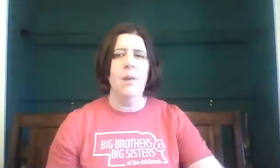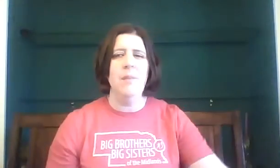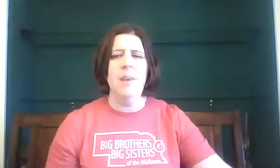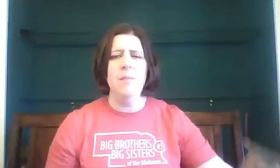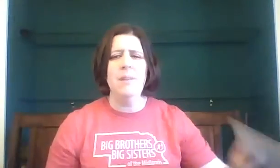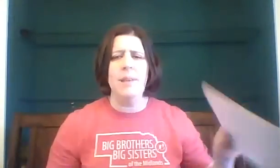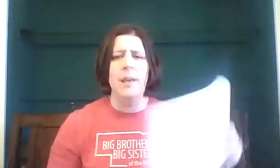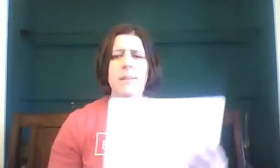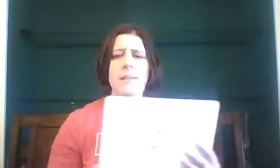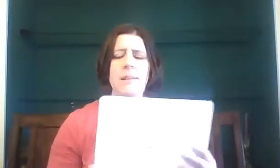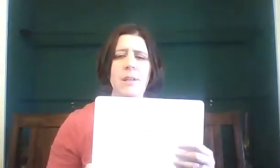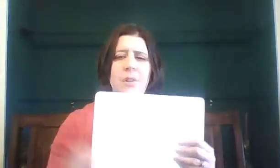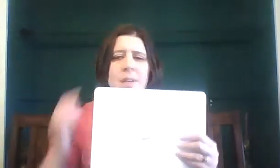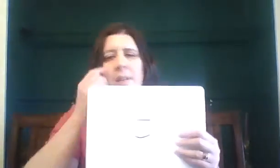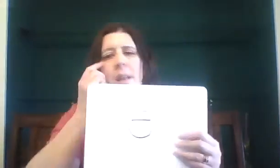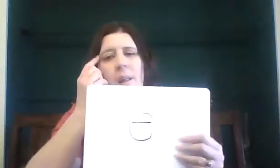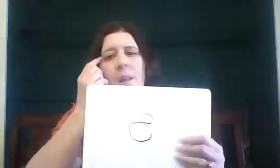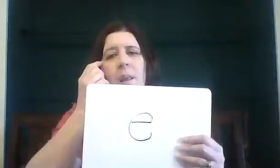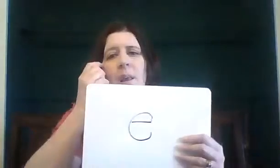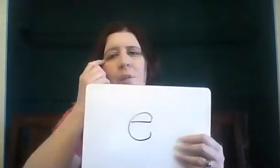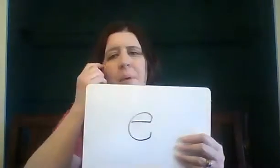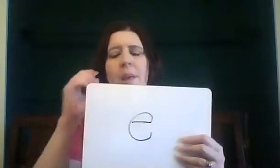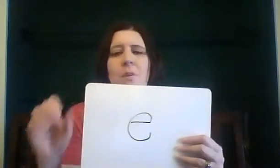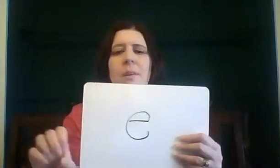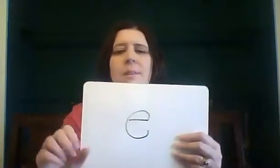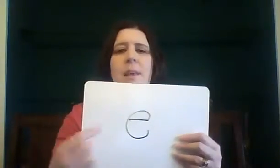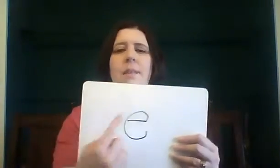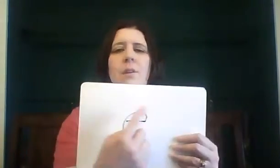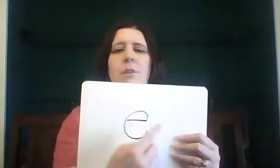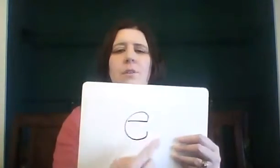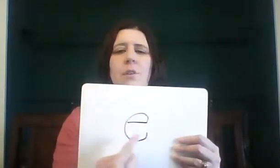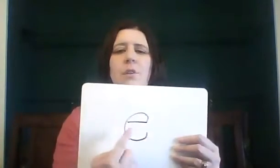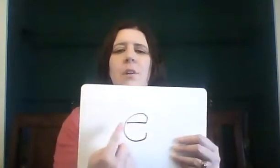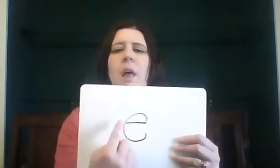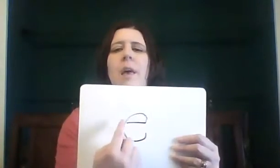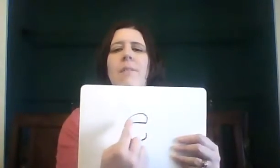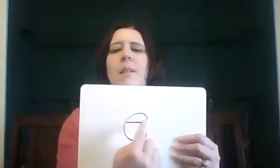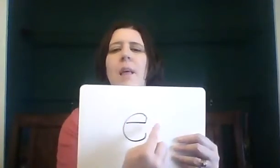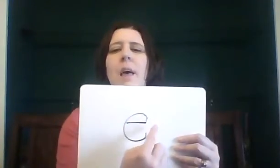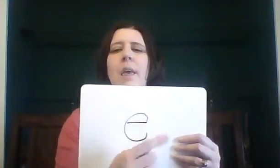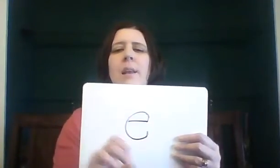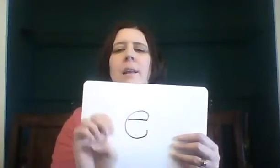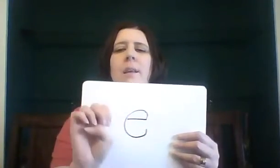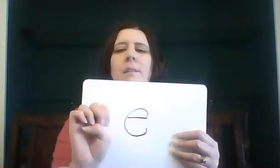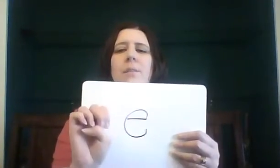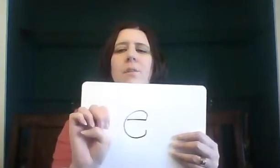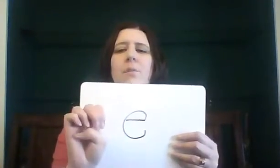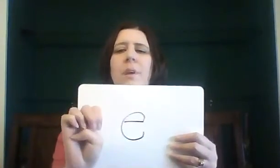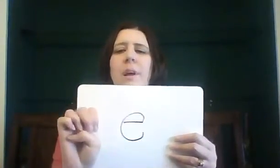Now E, once again, it's a little tricky to tell, but you can see there's a circle and the line. So